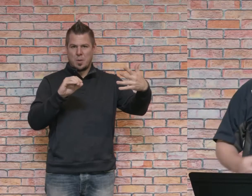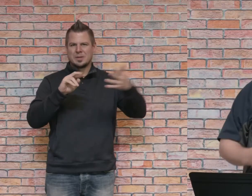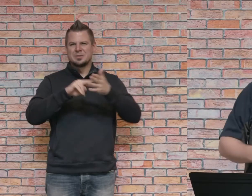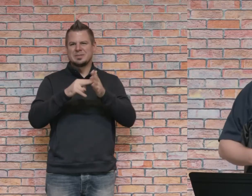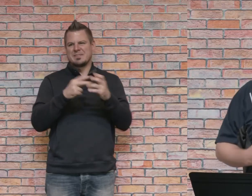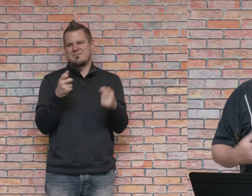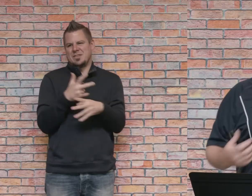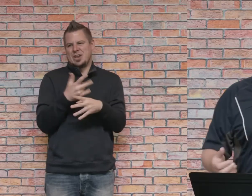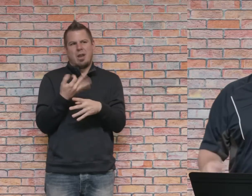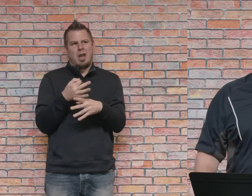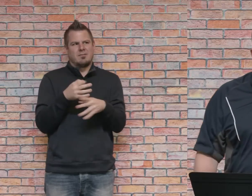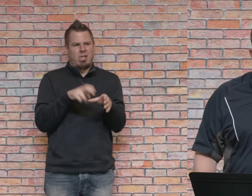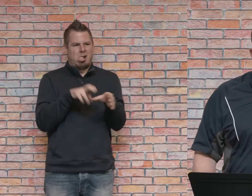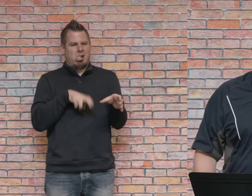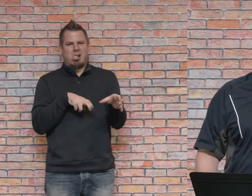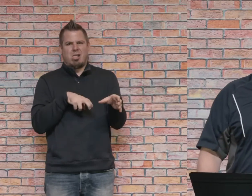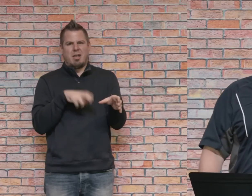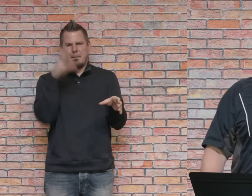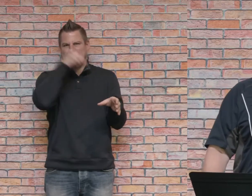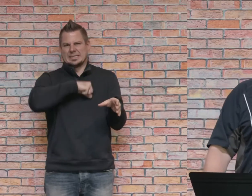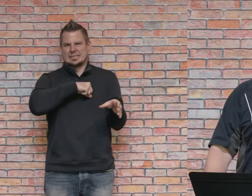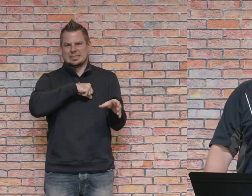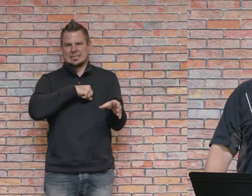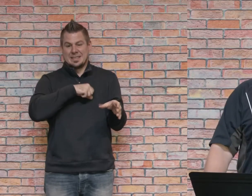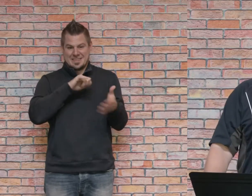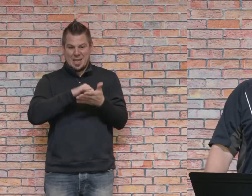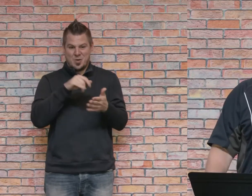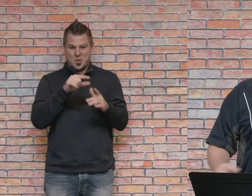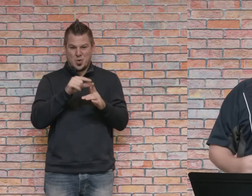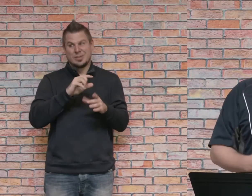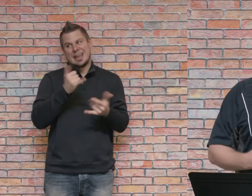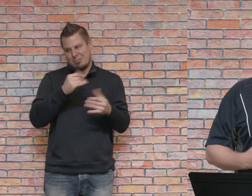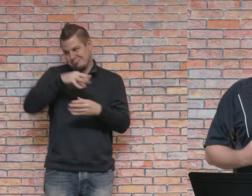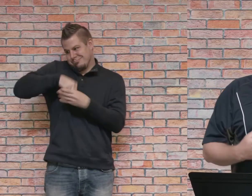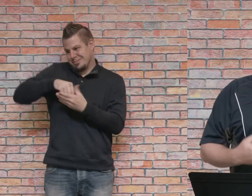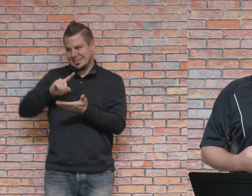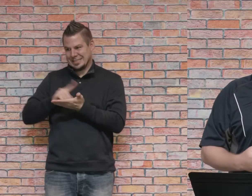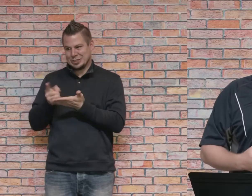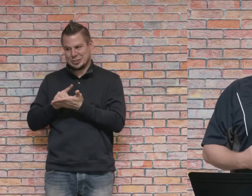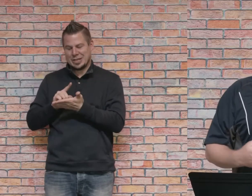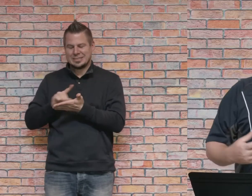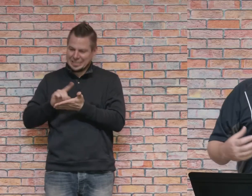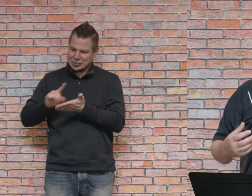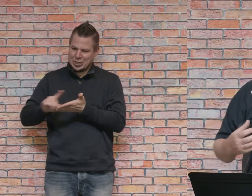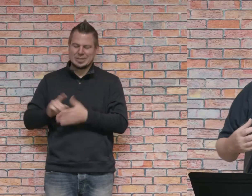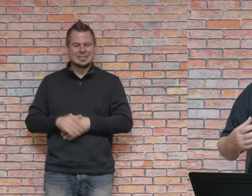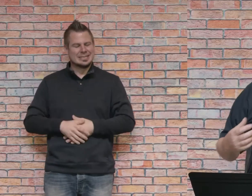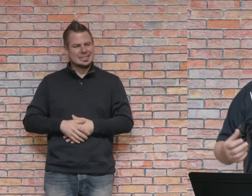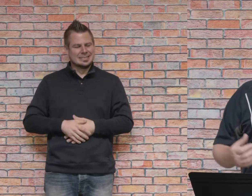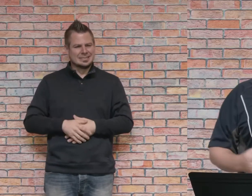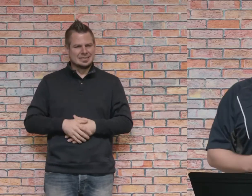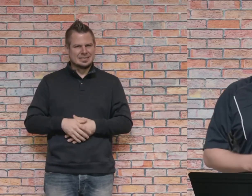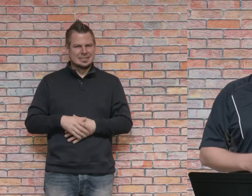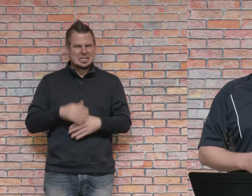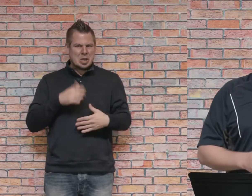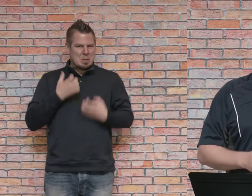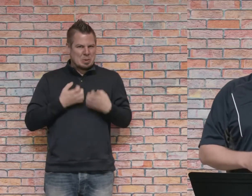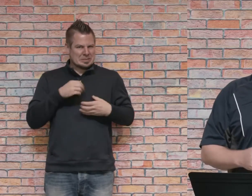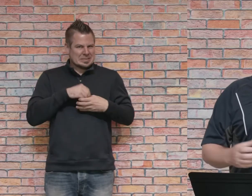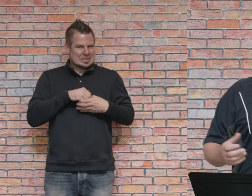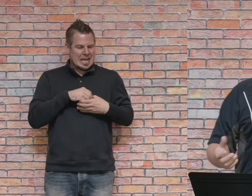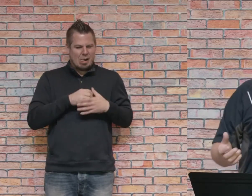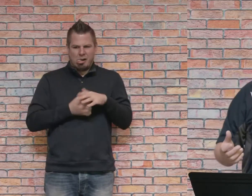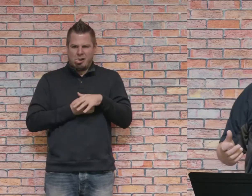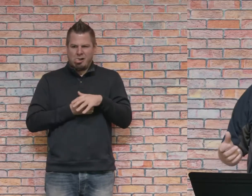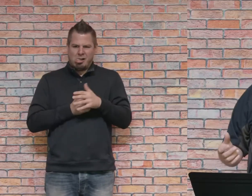It's actually now a noun in our dictionary. And it drives you crazy that these emotions are building up, that